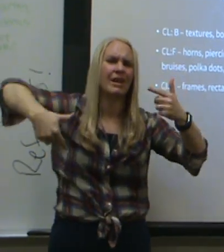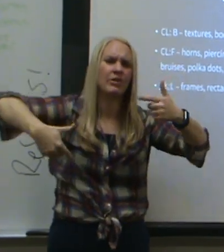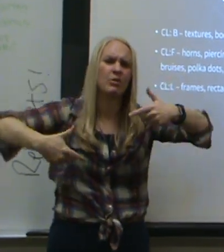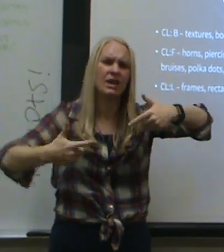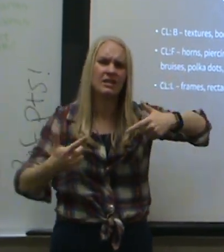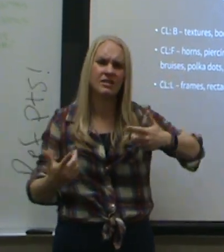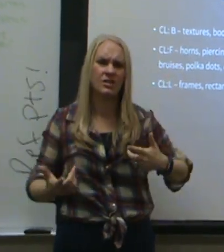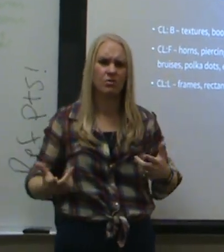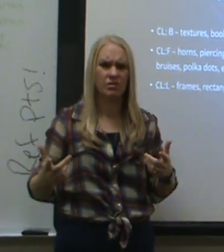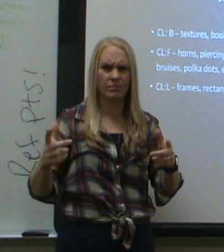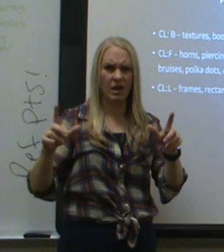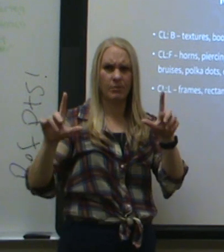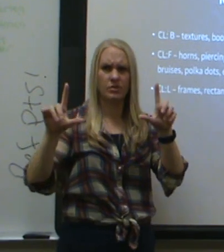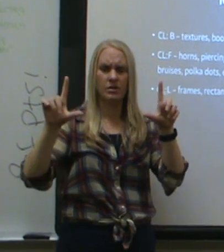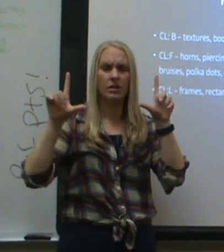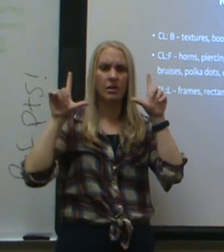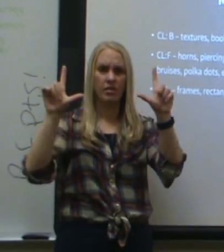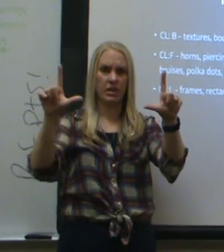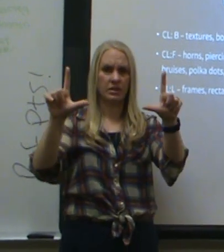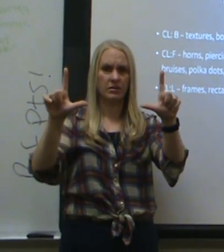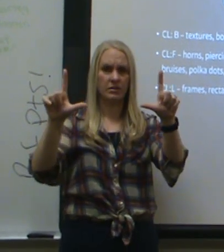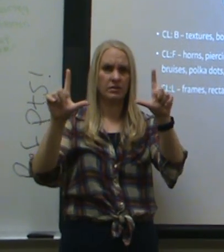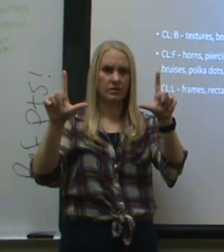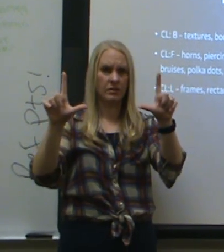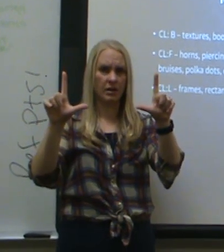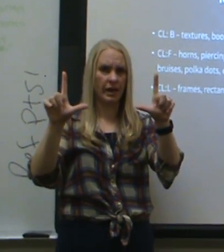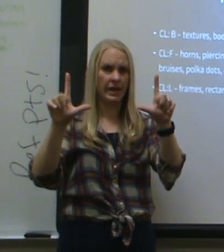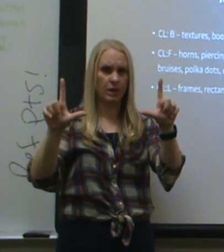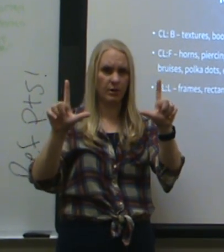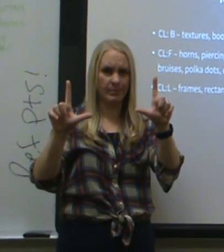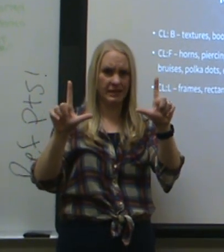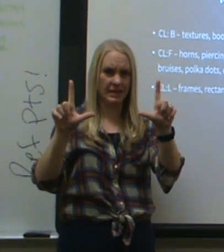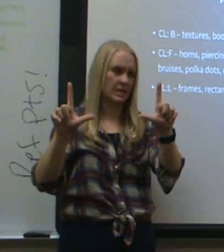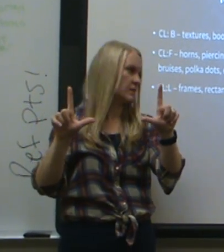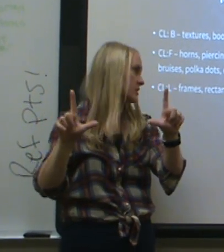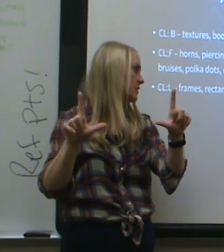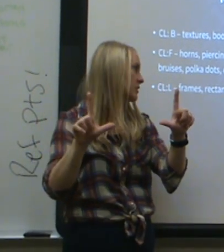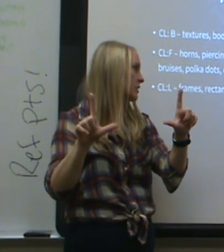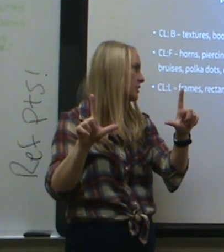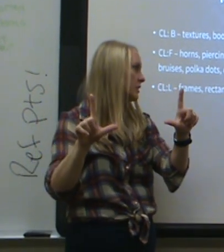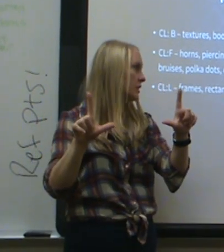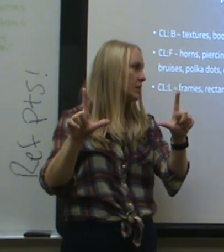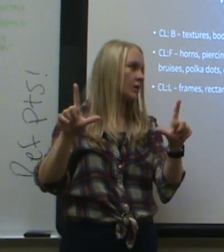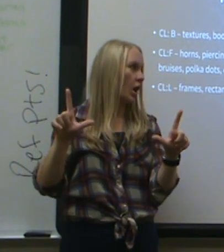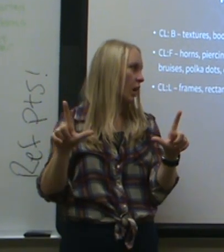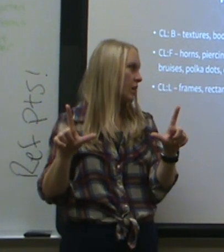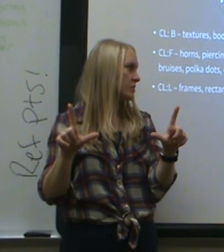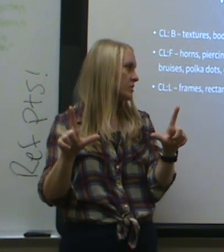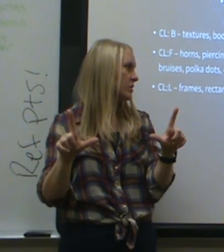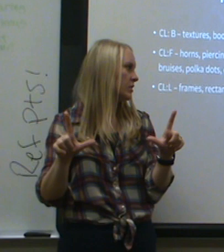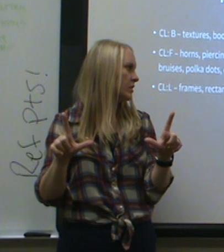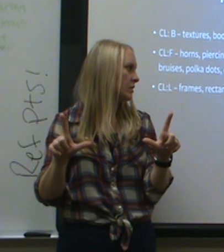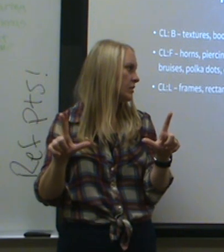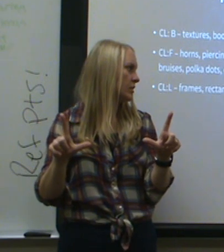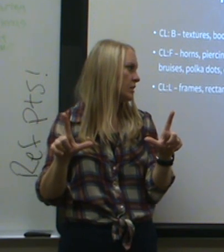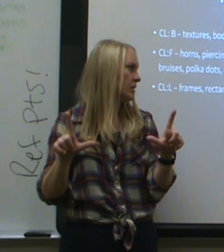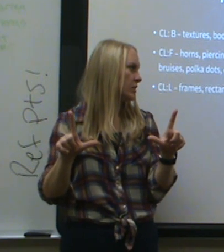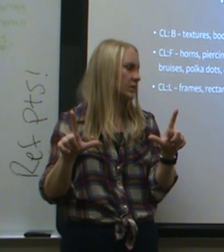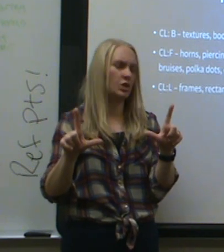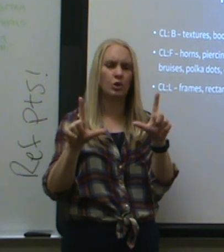you guys do sometimes. This, right? You keep it like this. Cards,